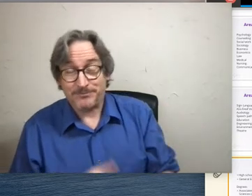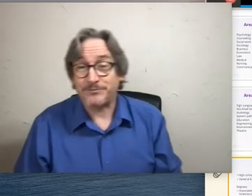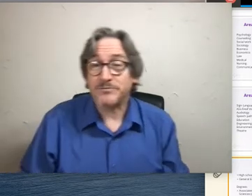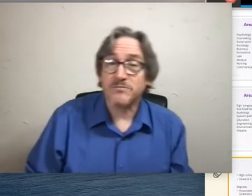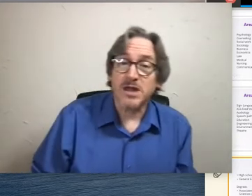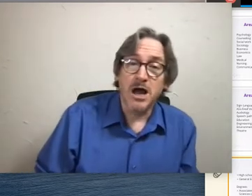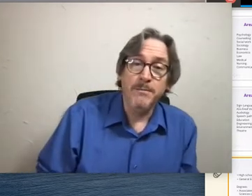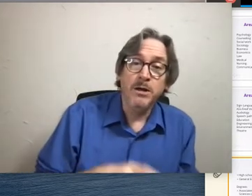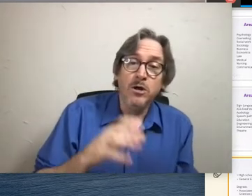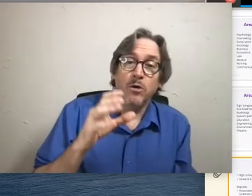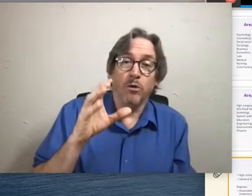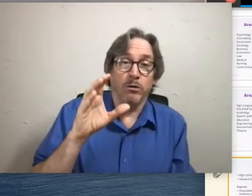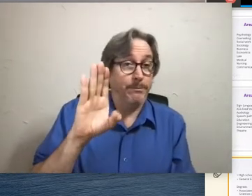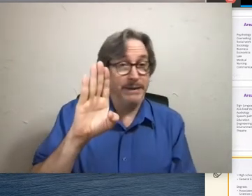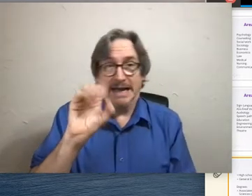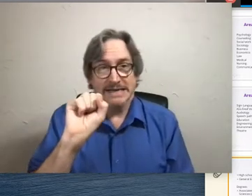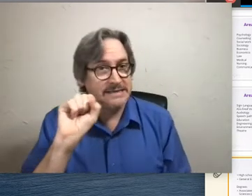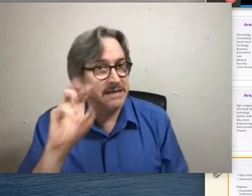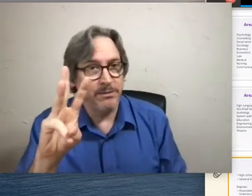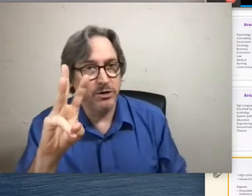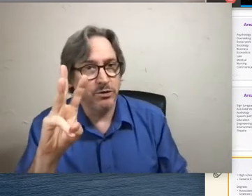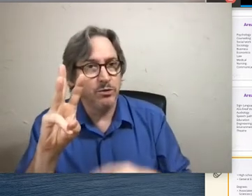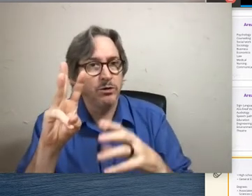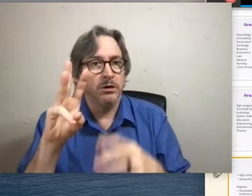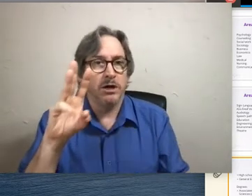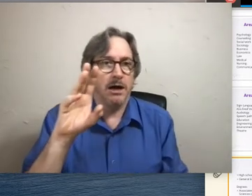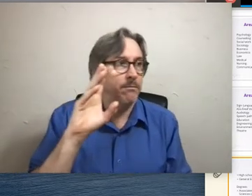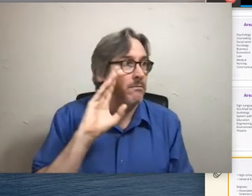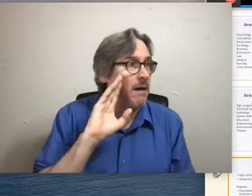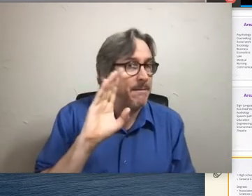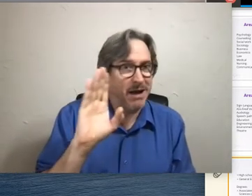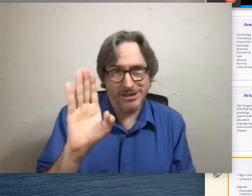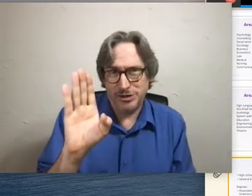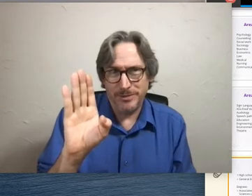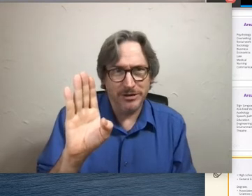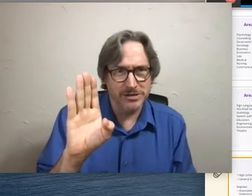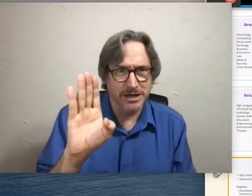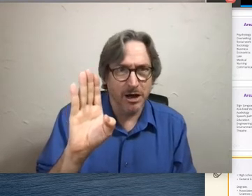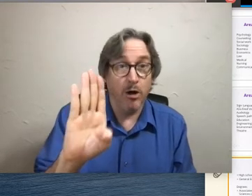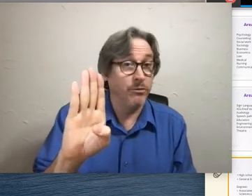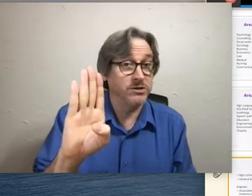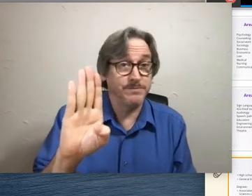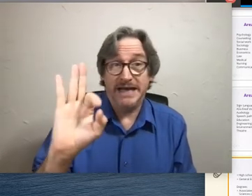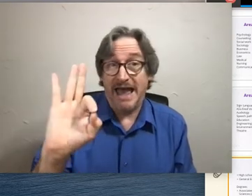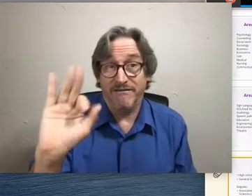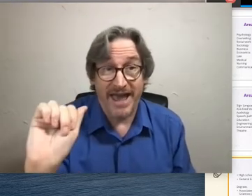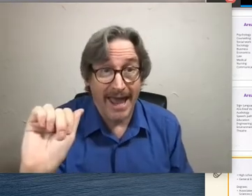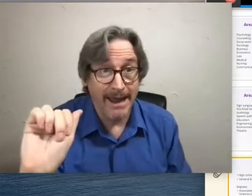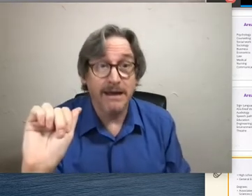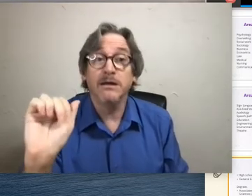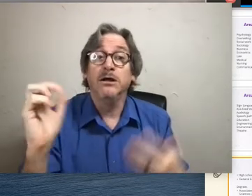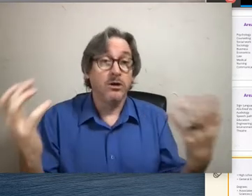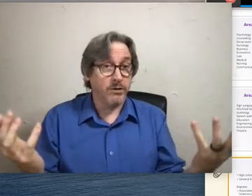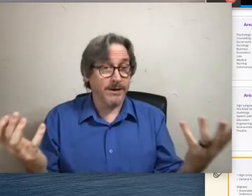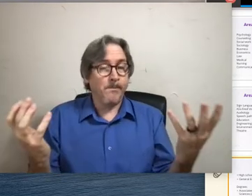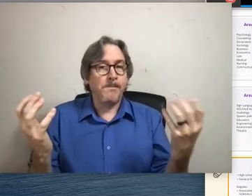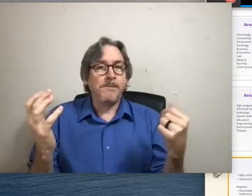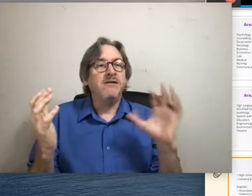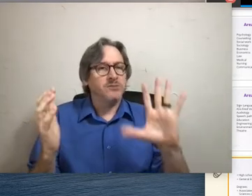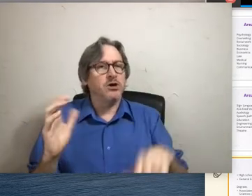right? Or BSW. I'm assuming there's there's BFA,